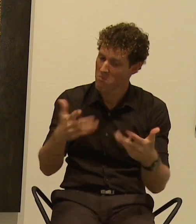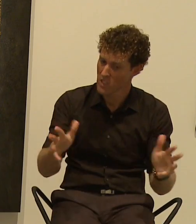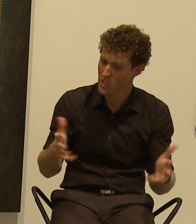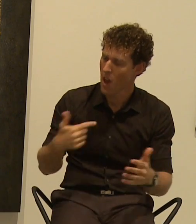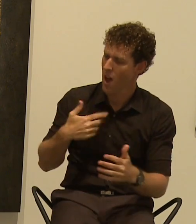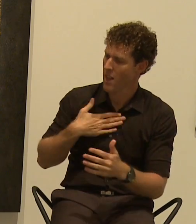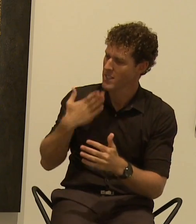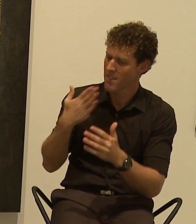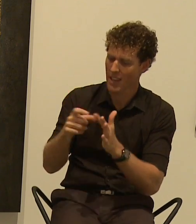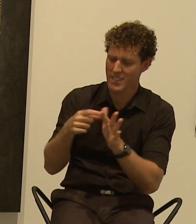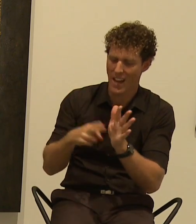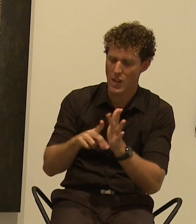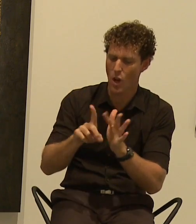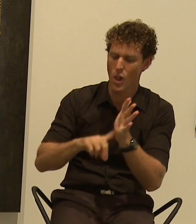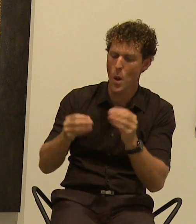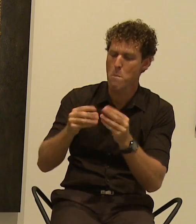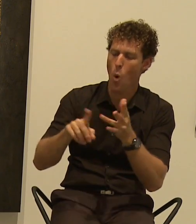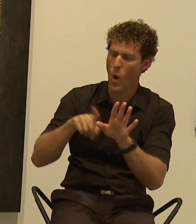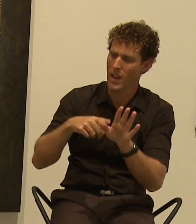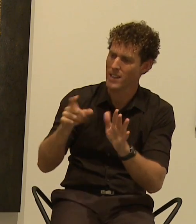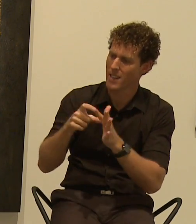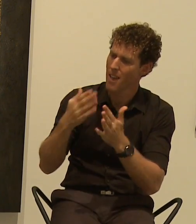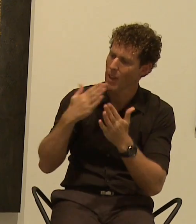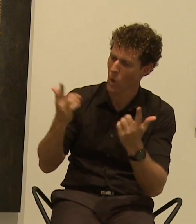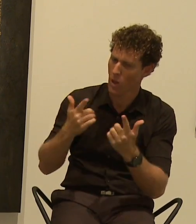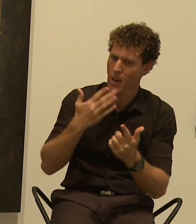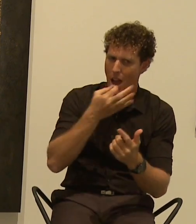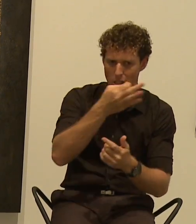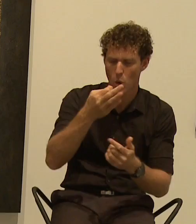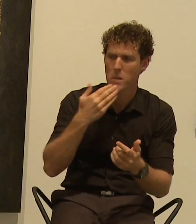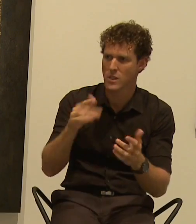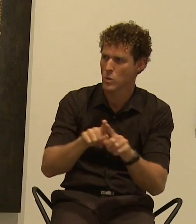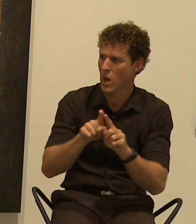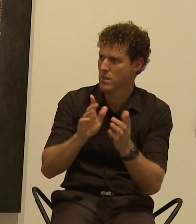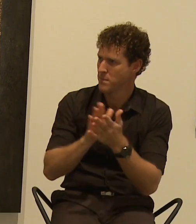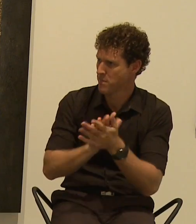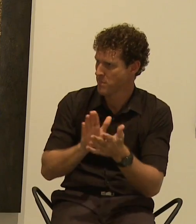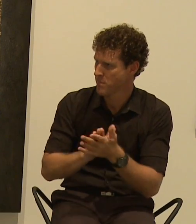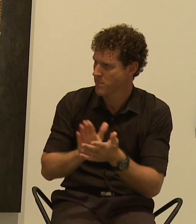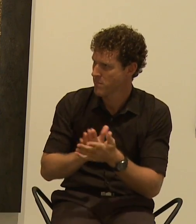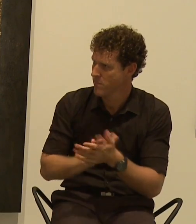thank Daniel Boyd very much and ask everybody to thank Daniel for the fantastic talk.